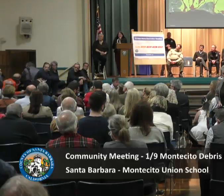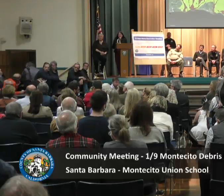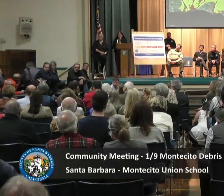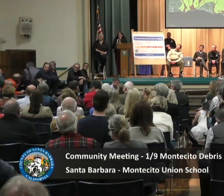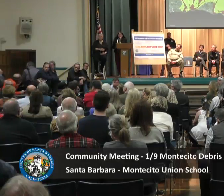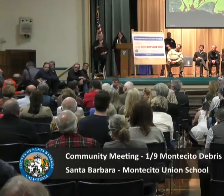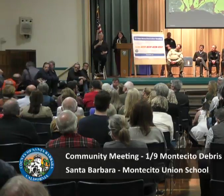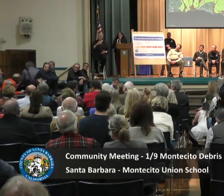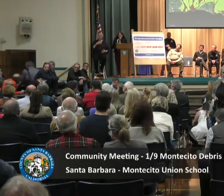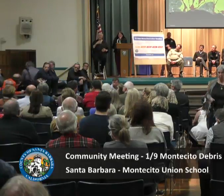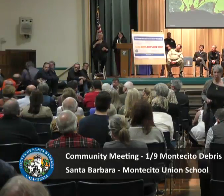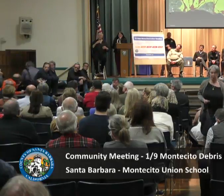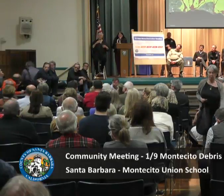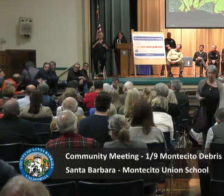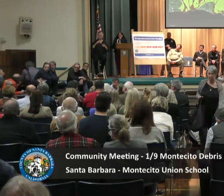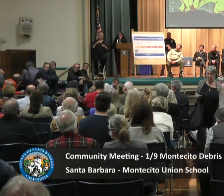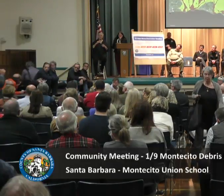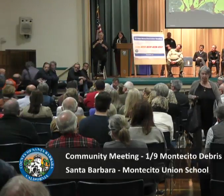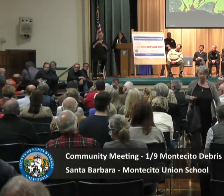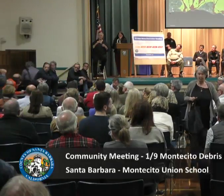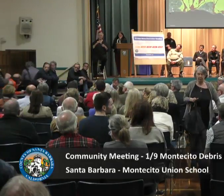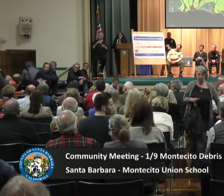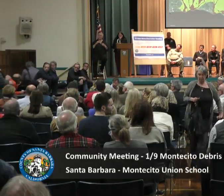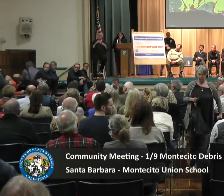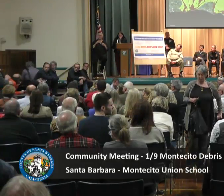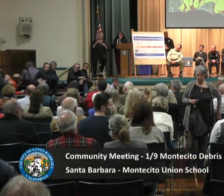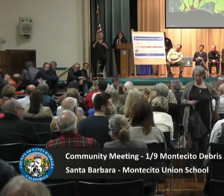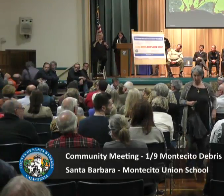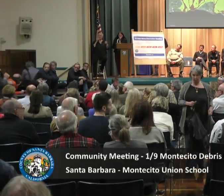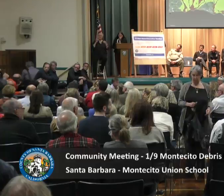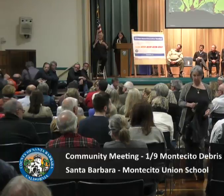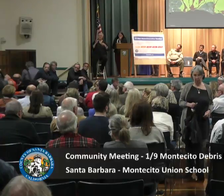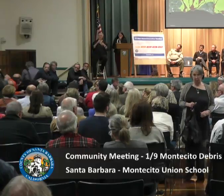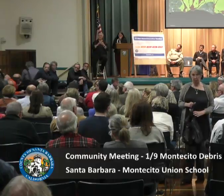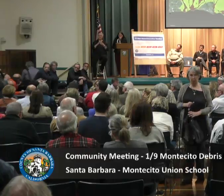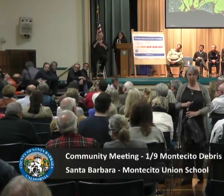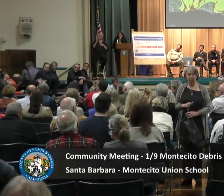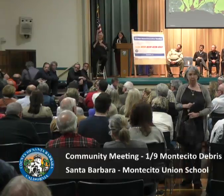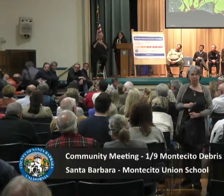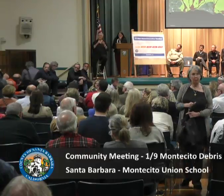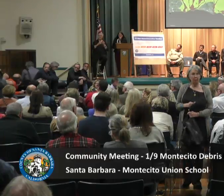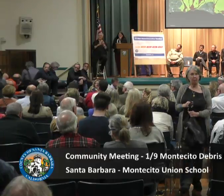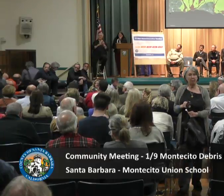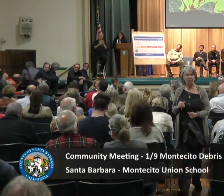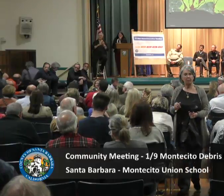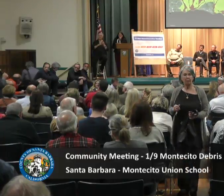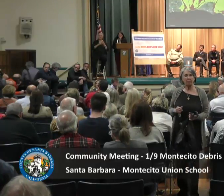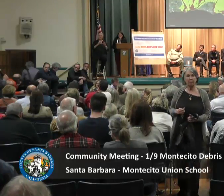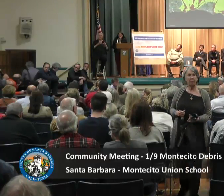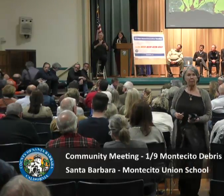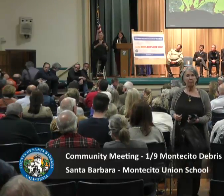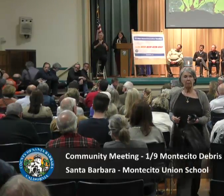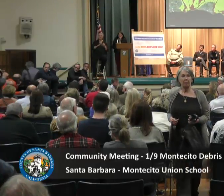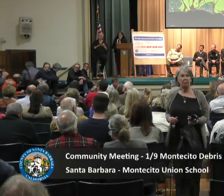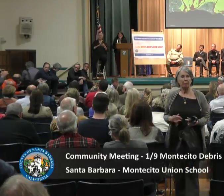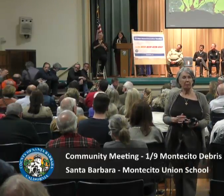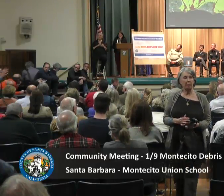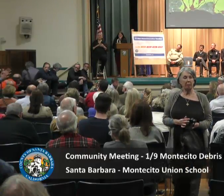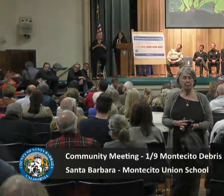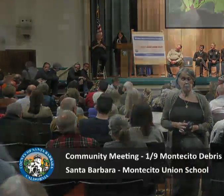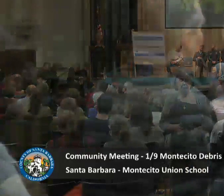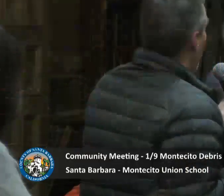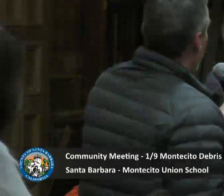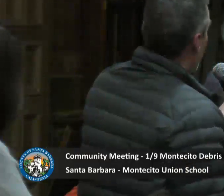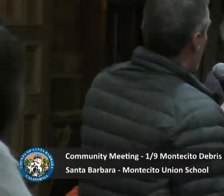On most days, greatest legacy is part of the fourth grade class here at school. Much in part because of